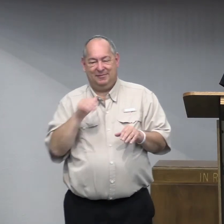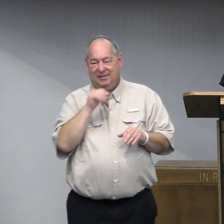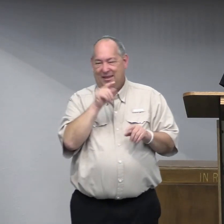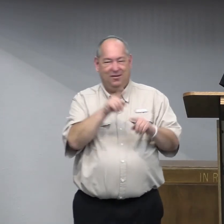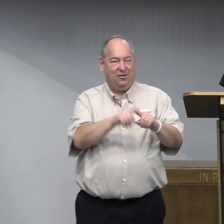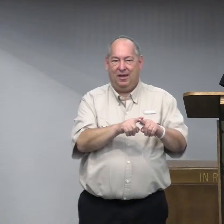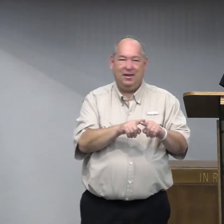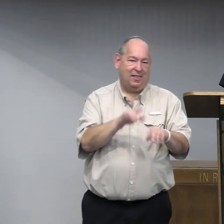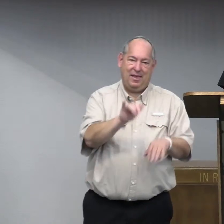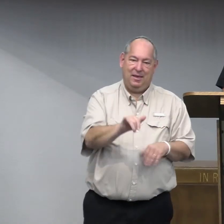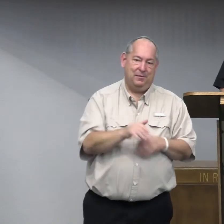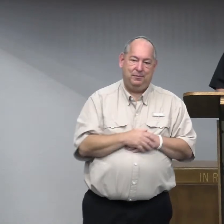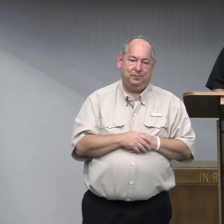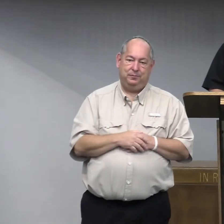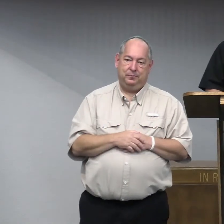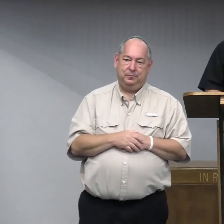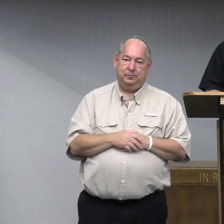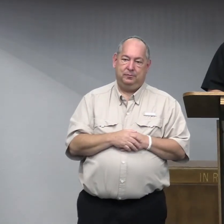unreliable.